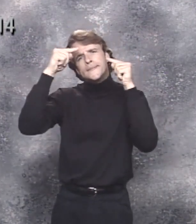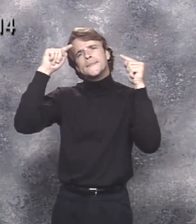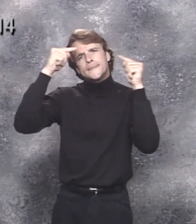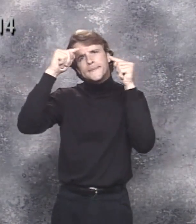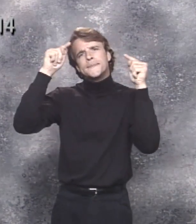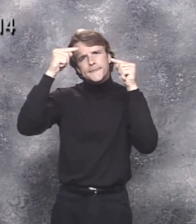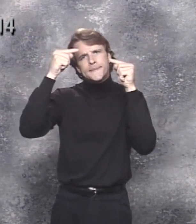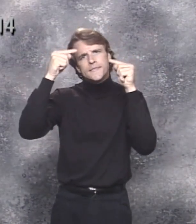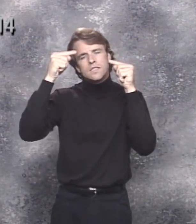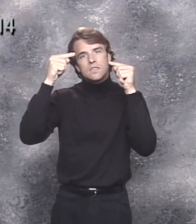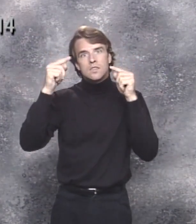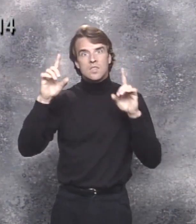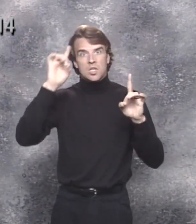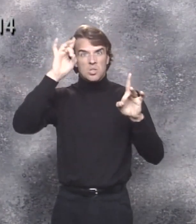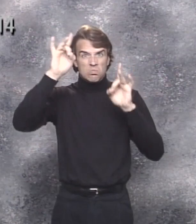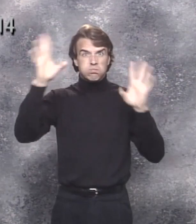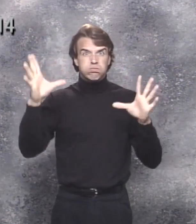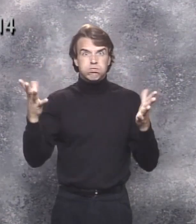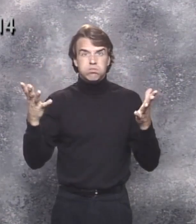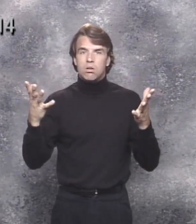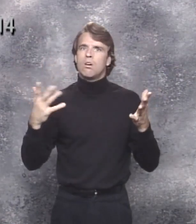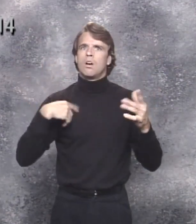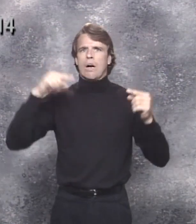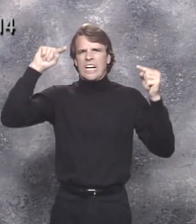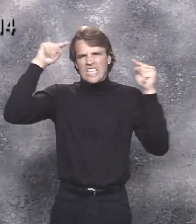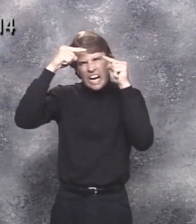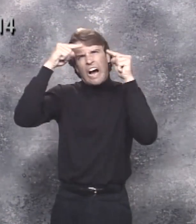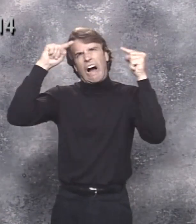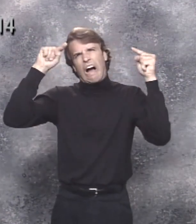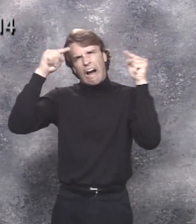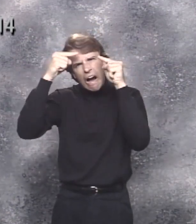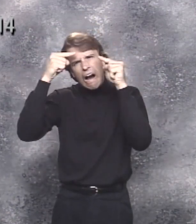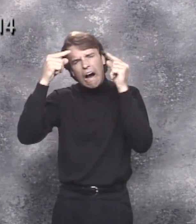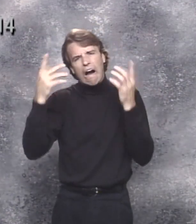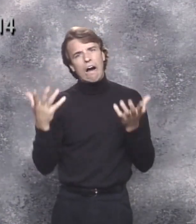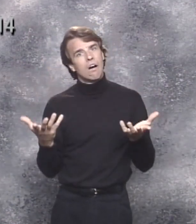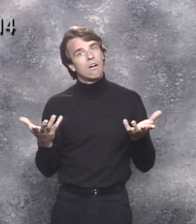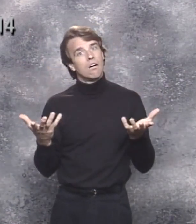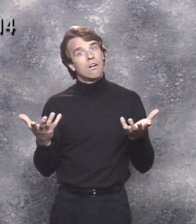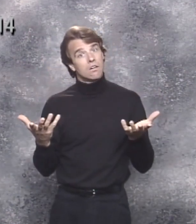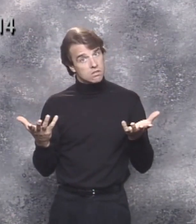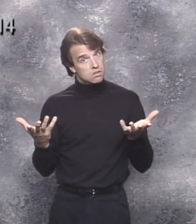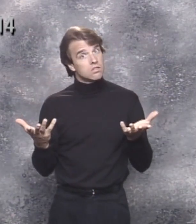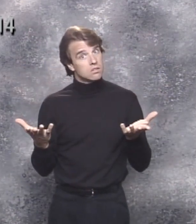A mild headache. A terrible headache.